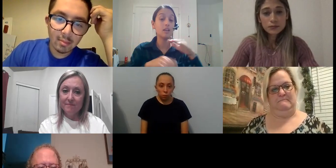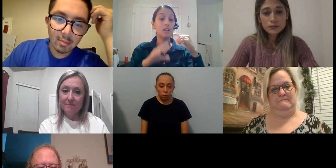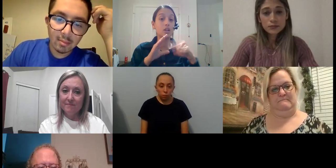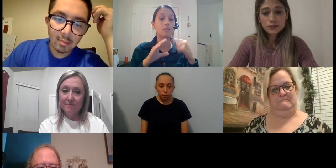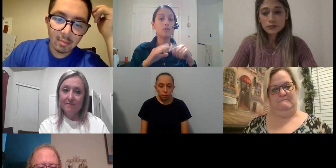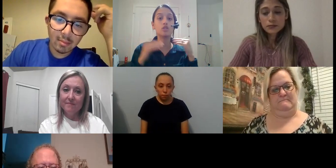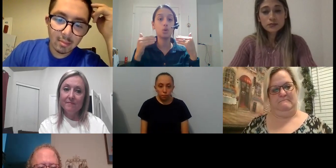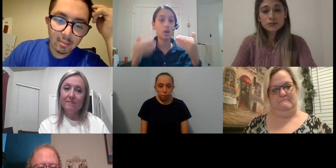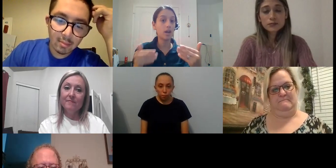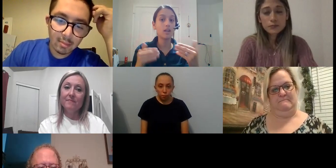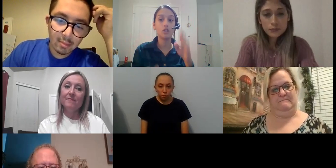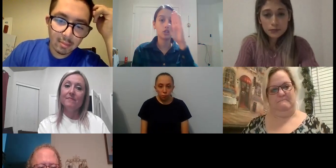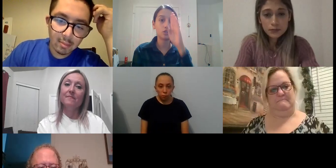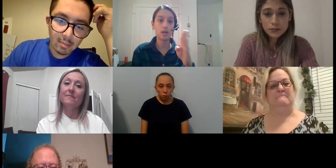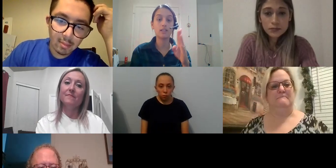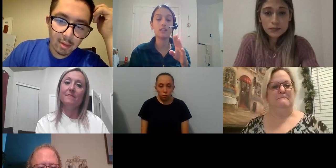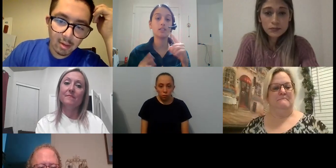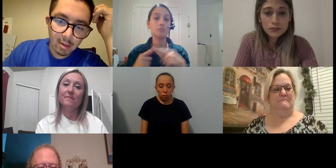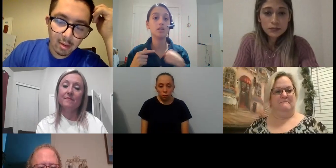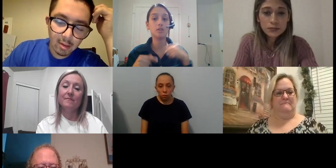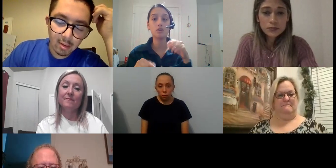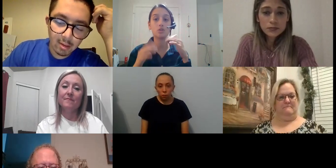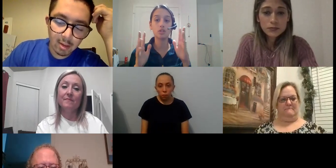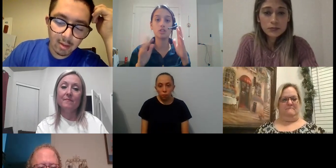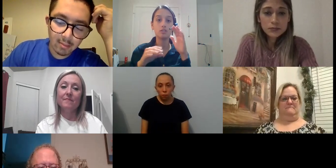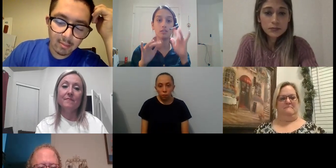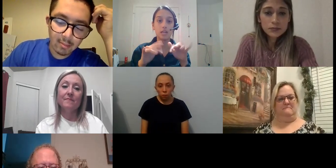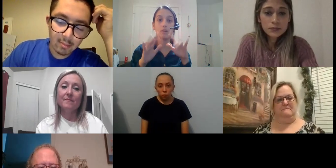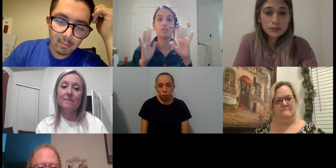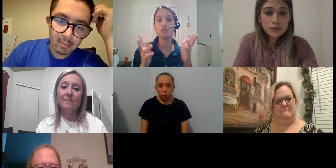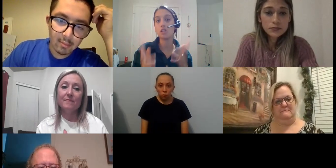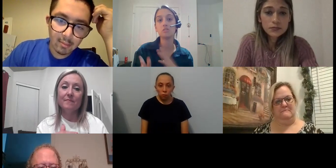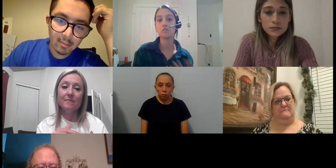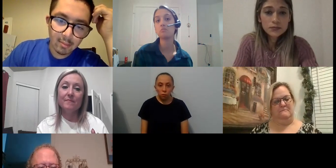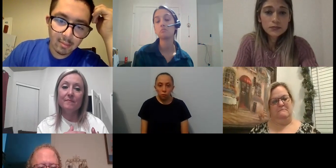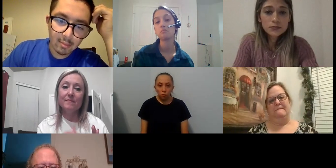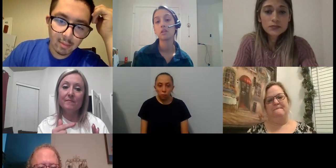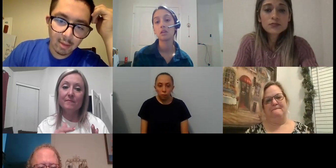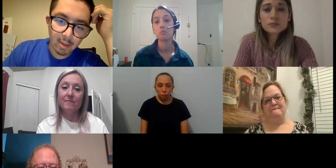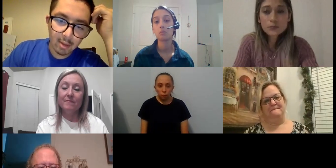me your email, just go ahead and you can direct it to me or just type it in the chat.